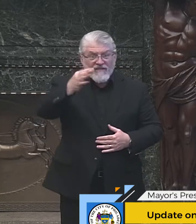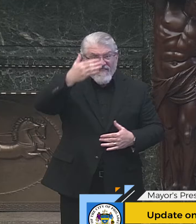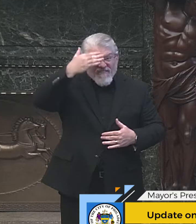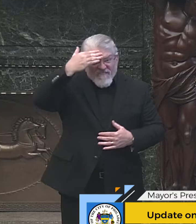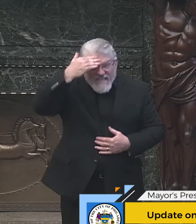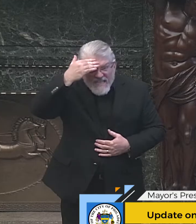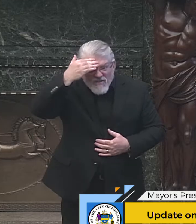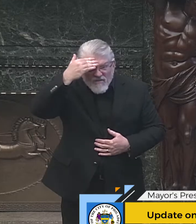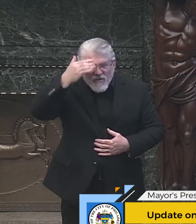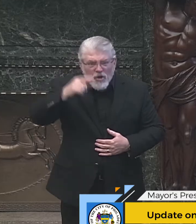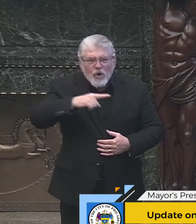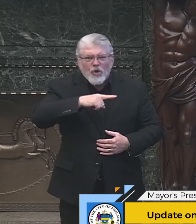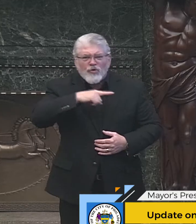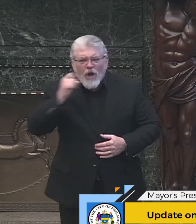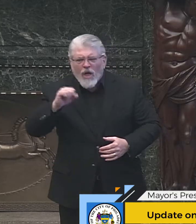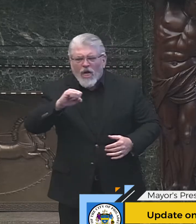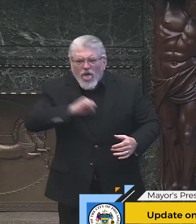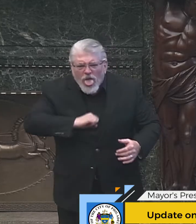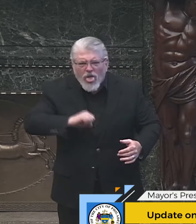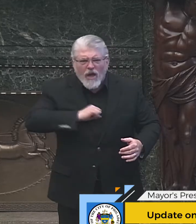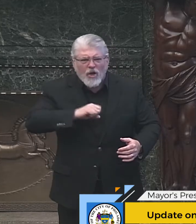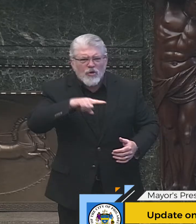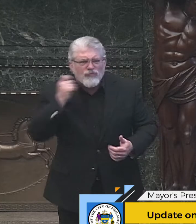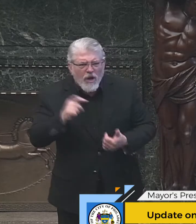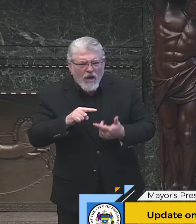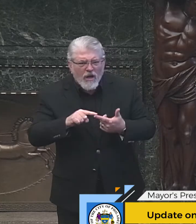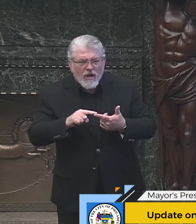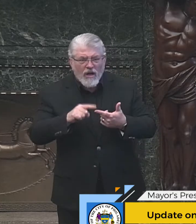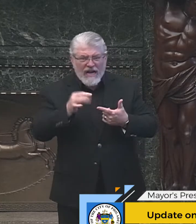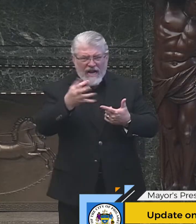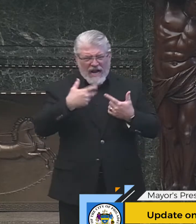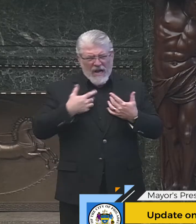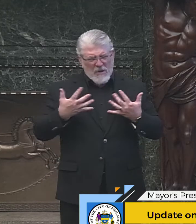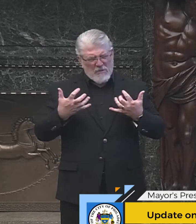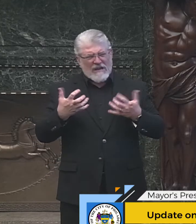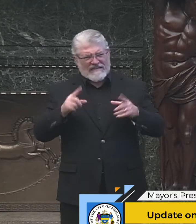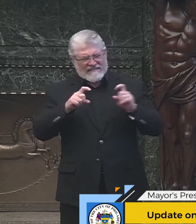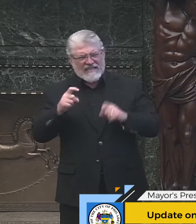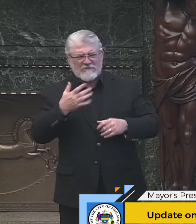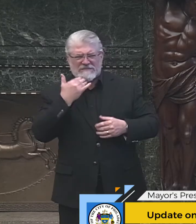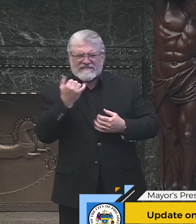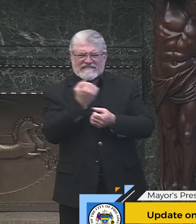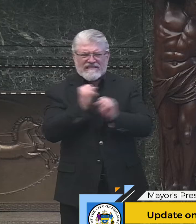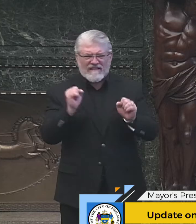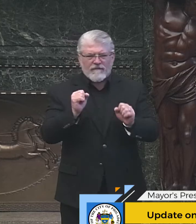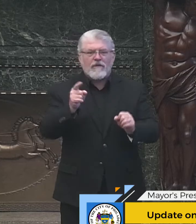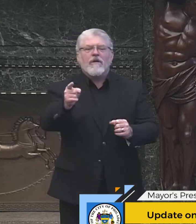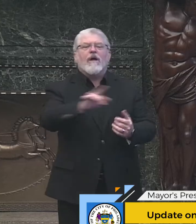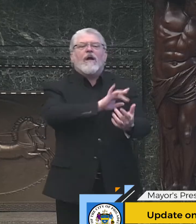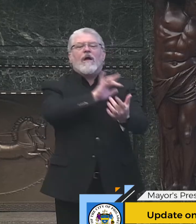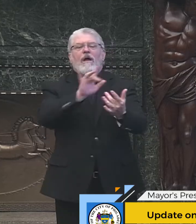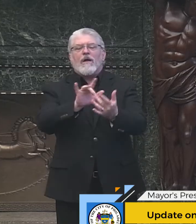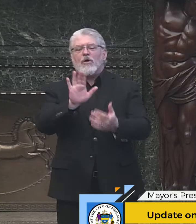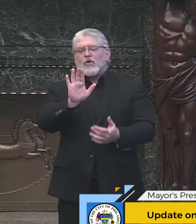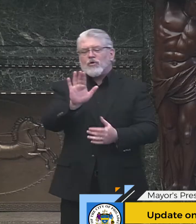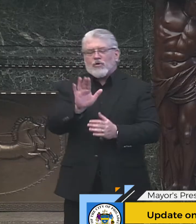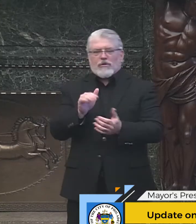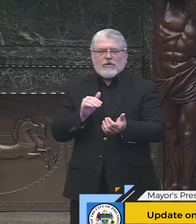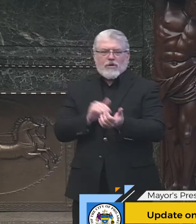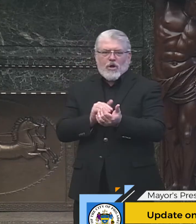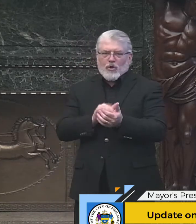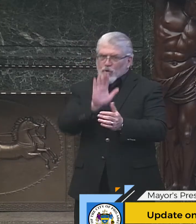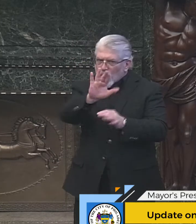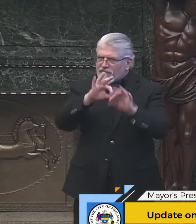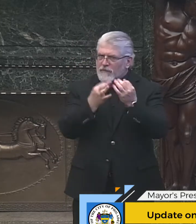and you want a test, contact the provider where you last received care. It could be a regular doctor, it could be the hospital where you